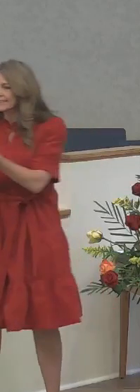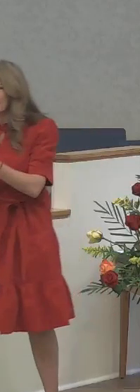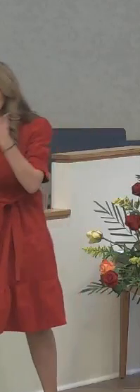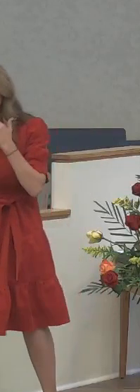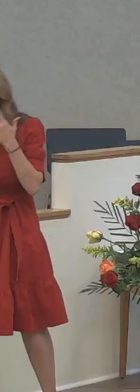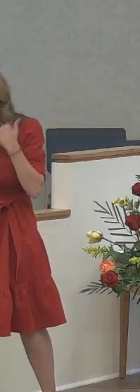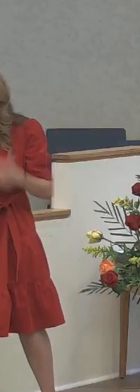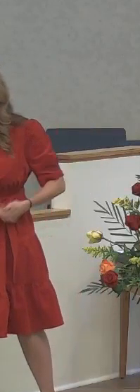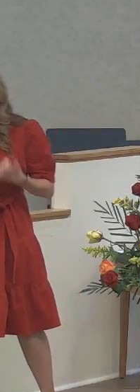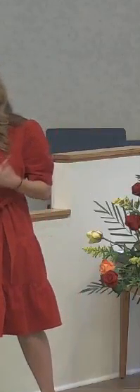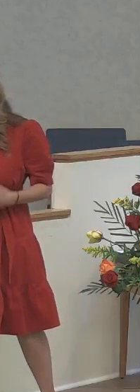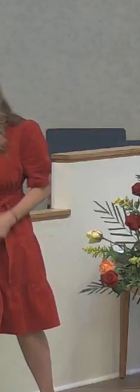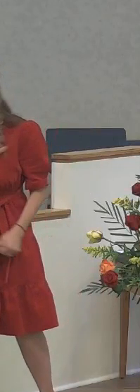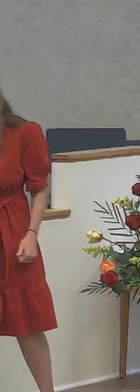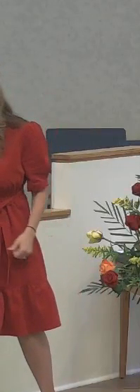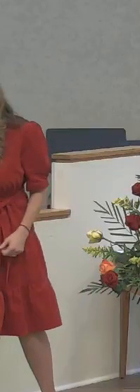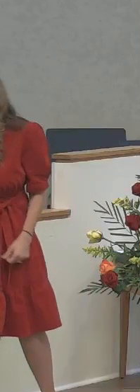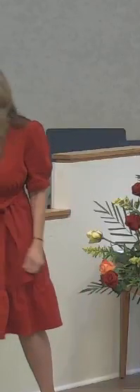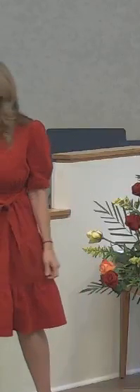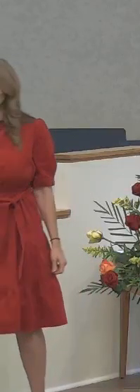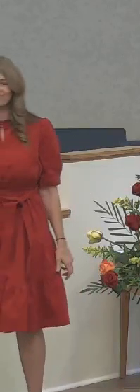with the Lord.